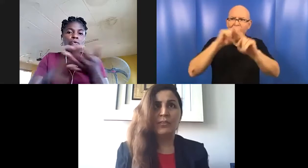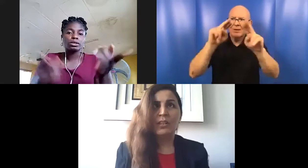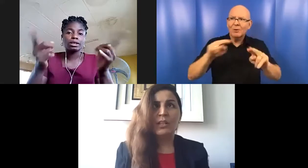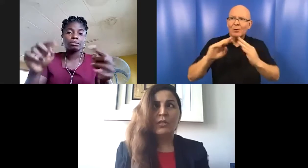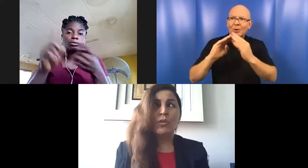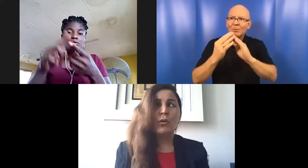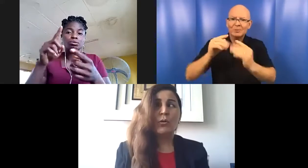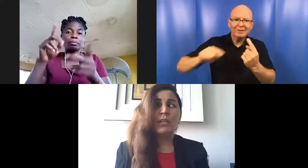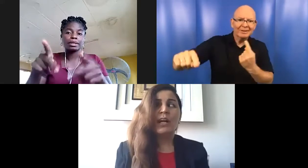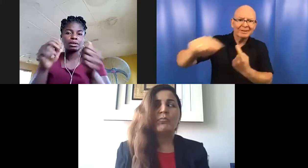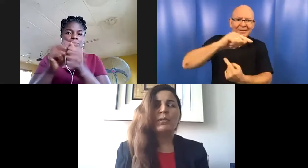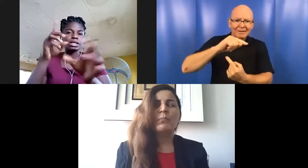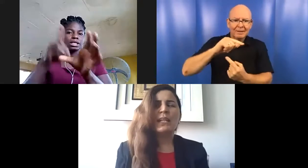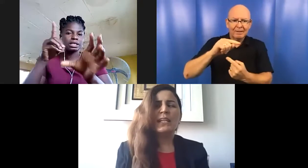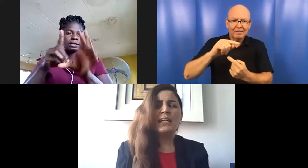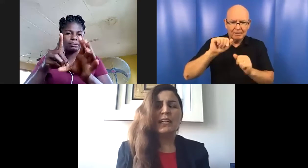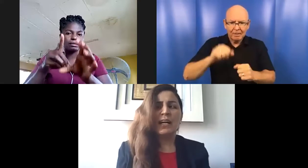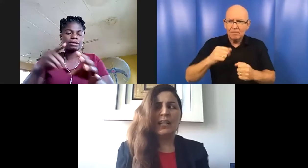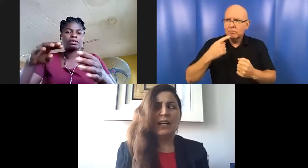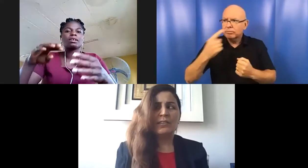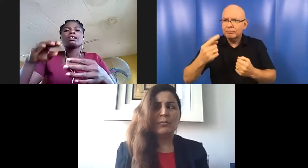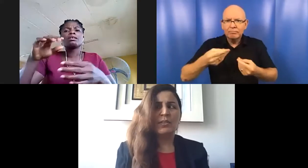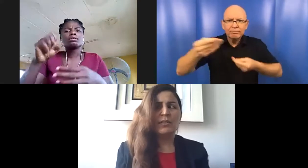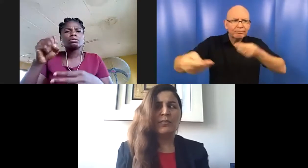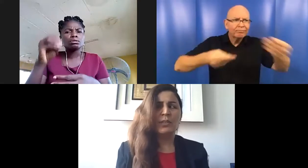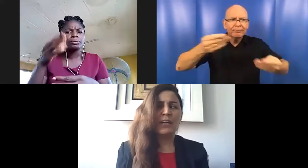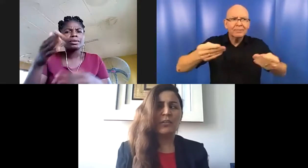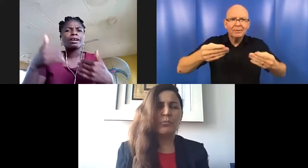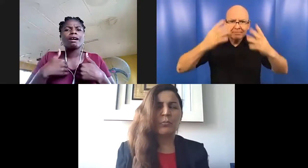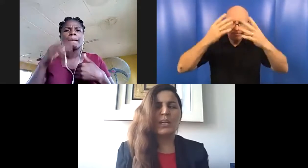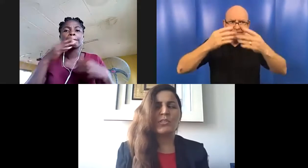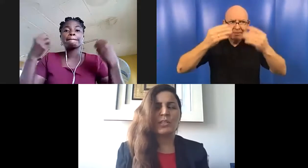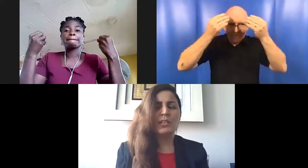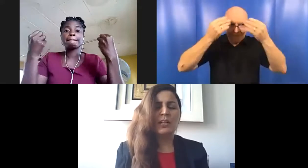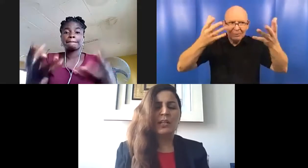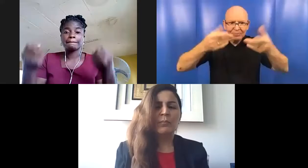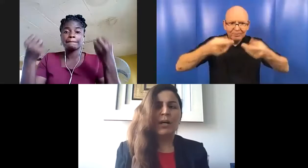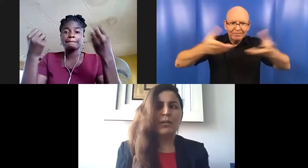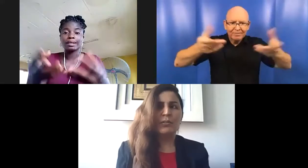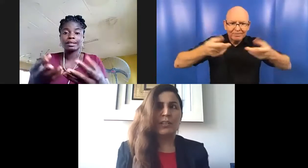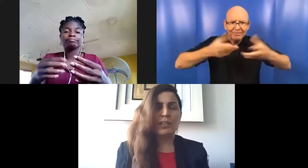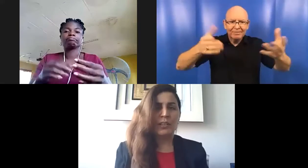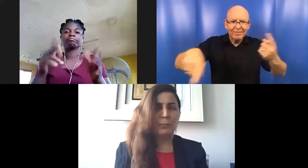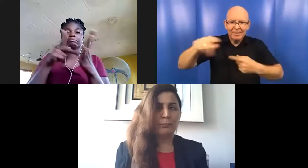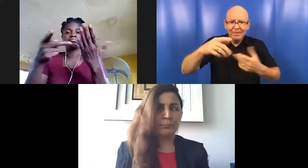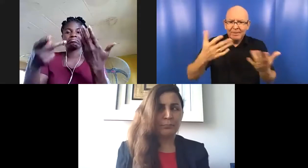disabilities. So there have been many activities to gather information about